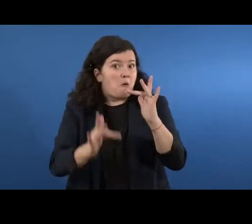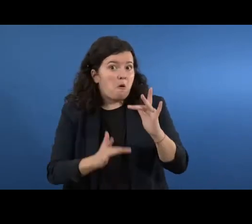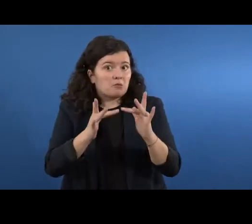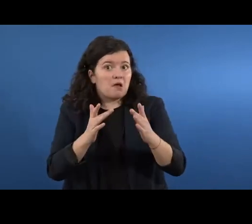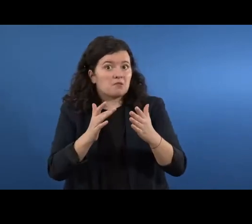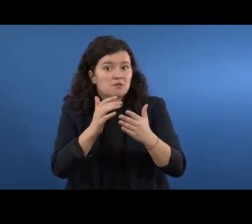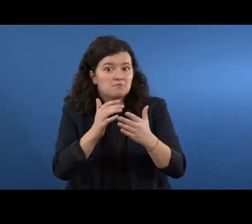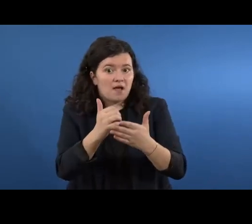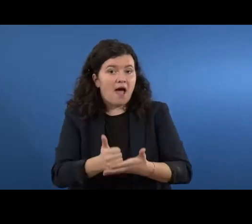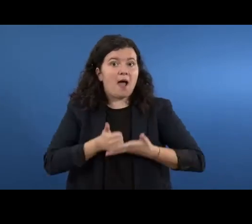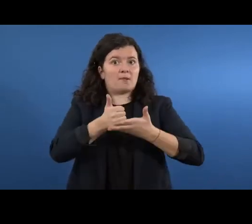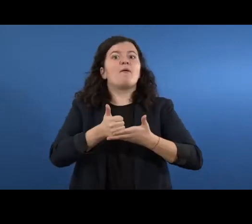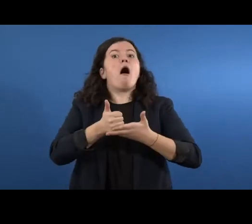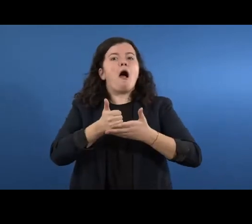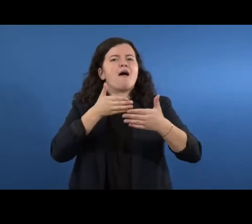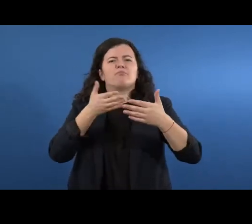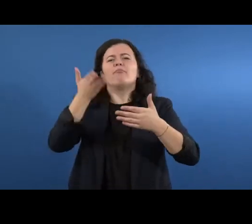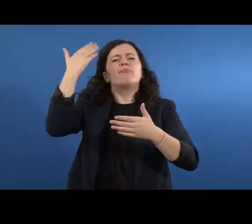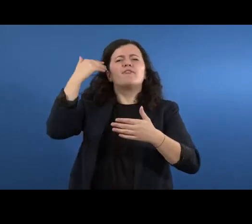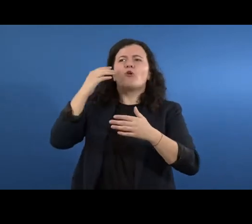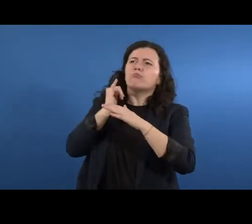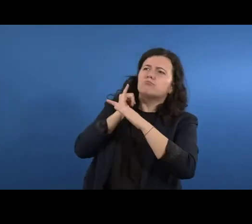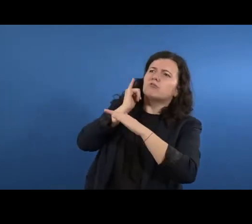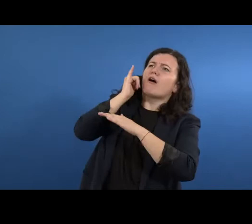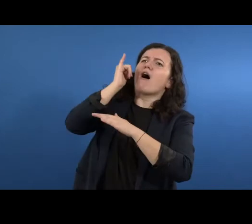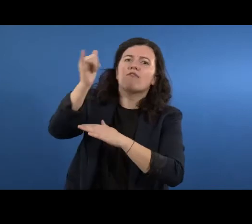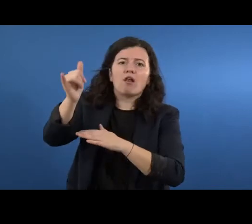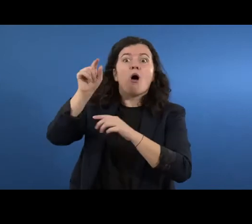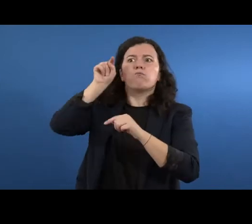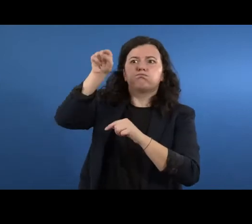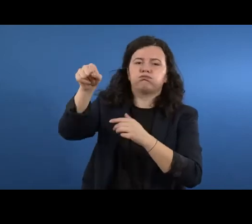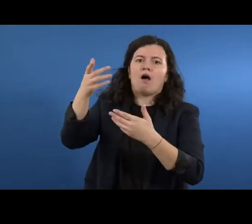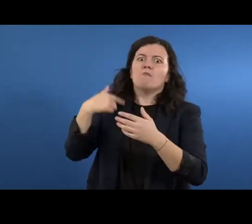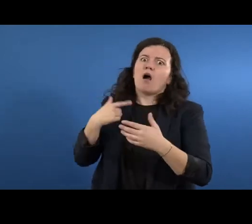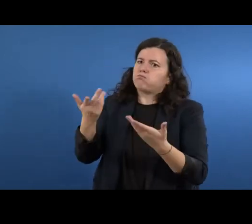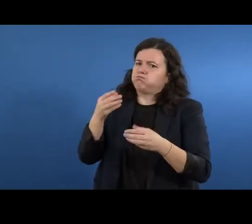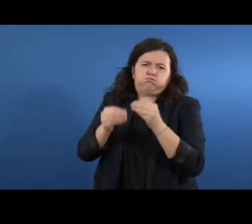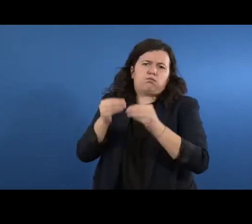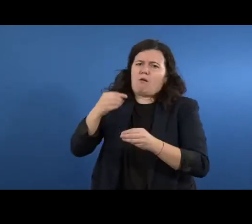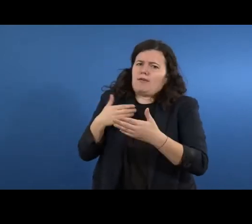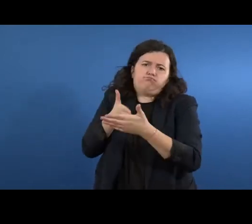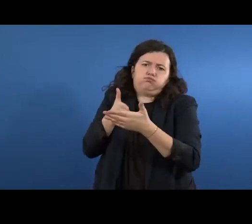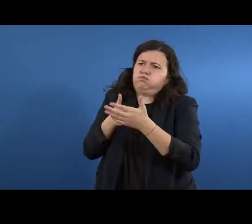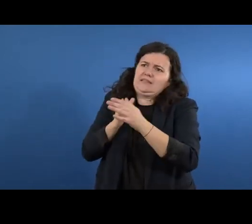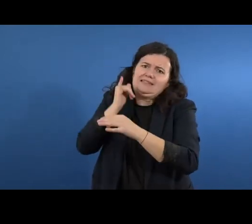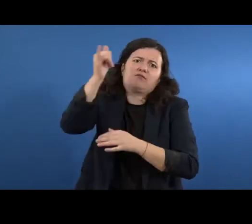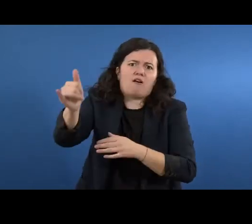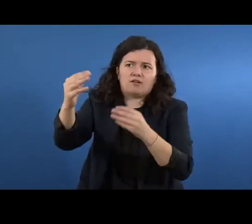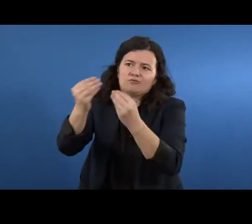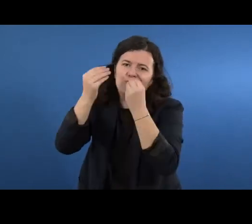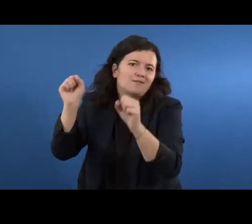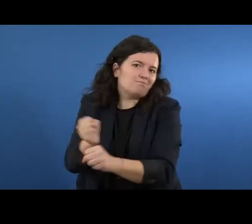know, traveling to a training institution, for example. But it still requires